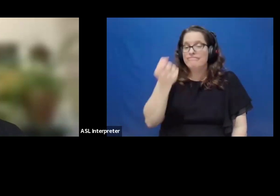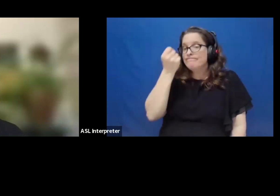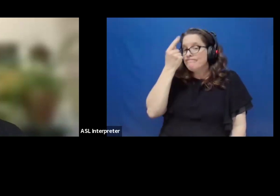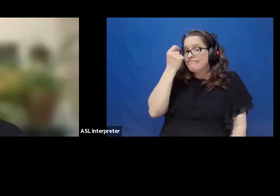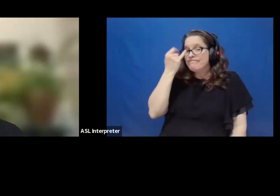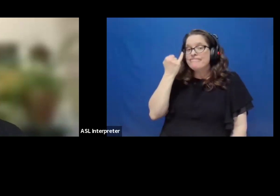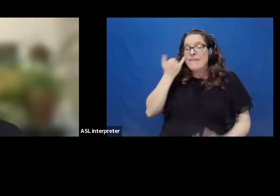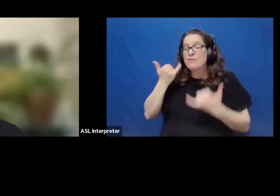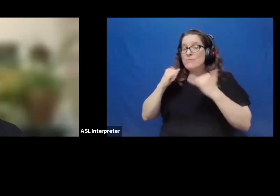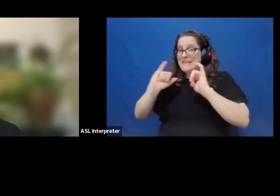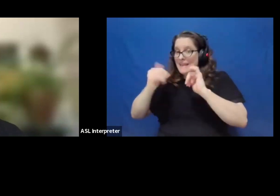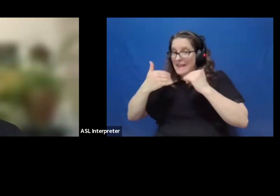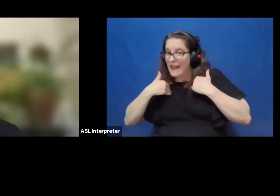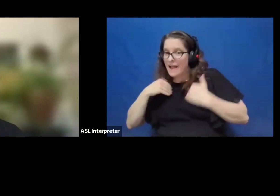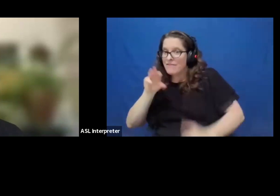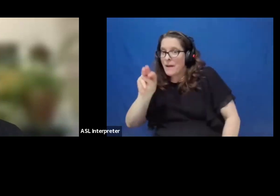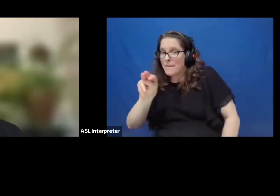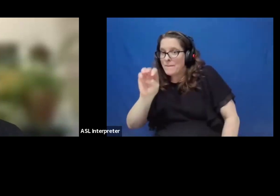there's a great